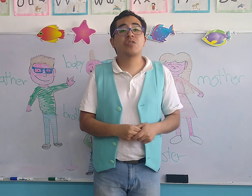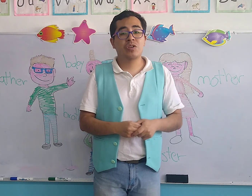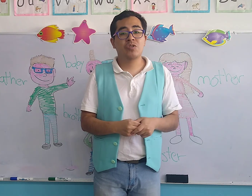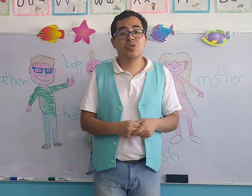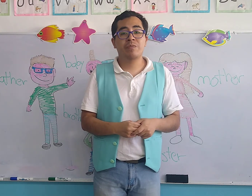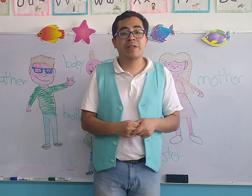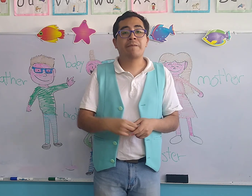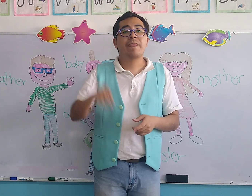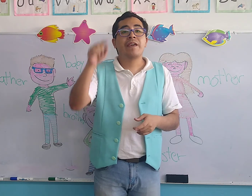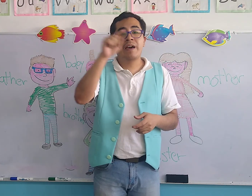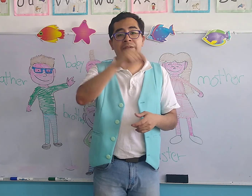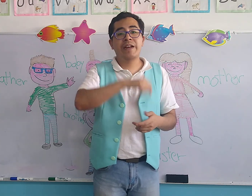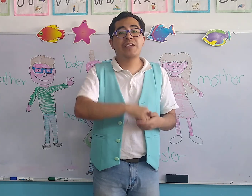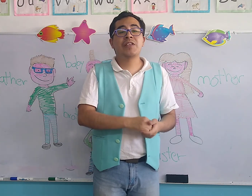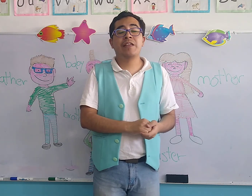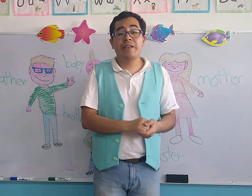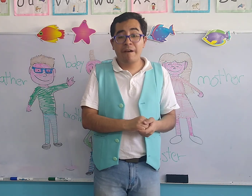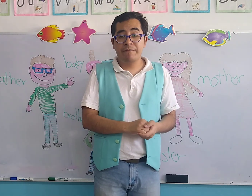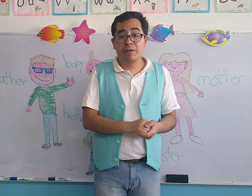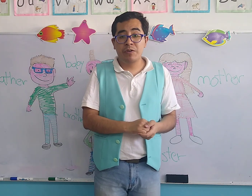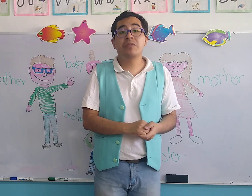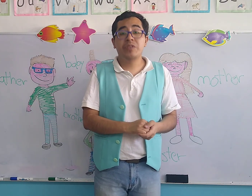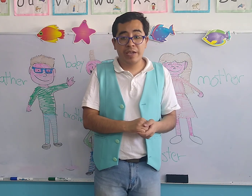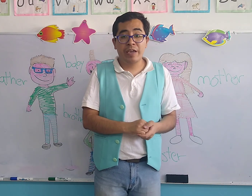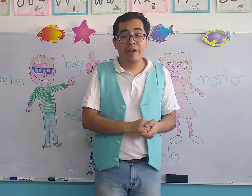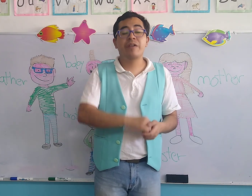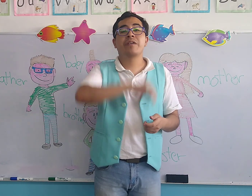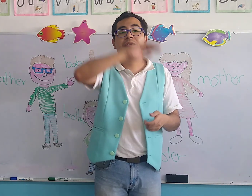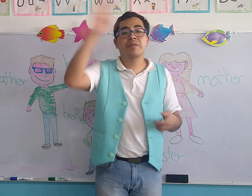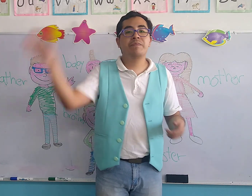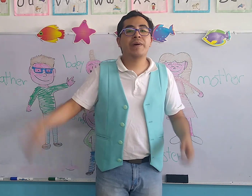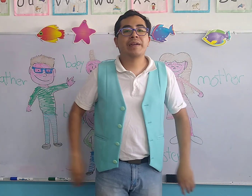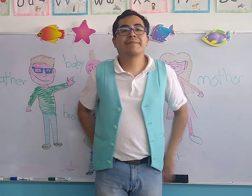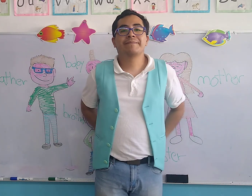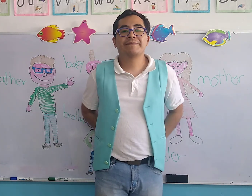y ya no se nos olvide. Have an excellent afternoon. Take care. Goodbye.